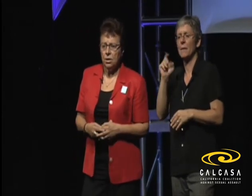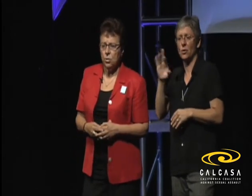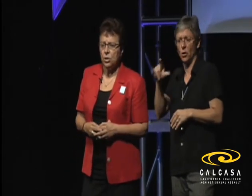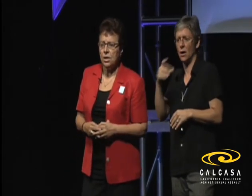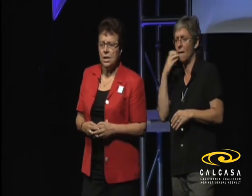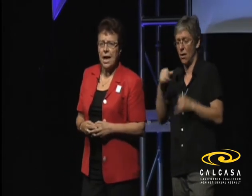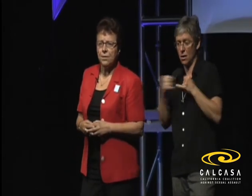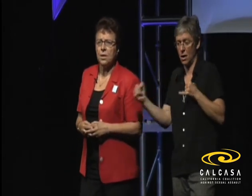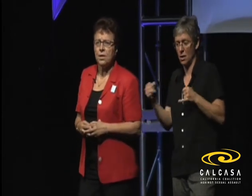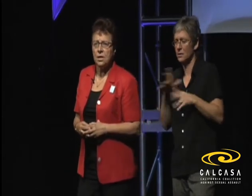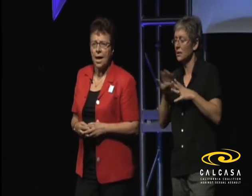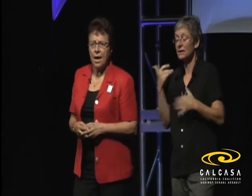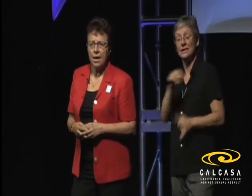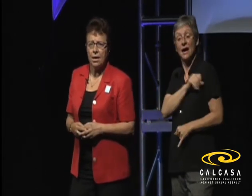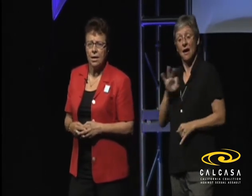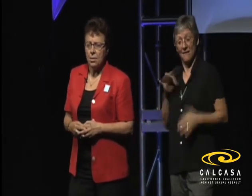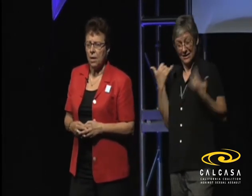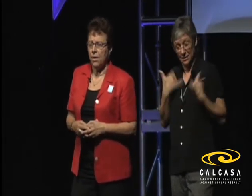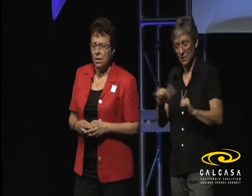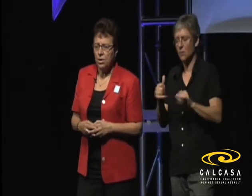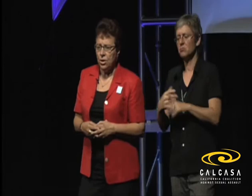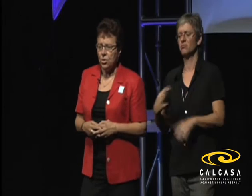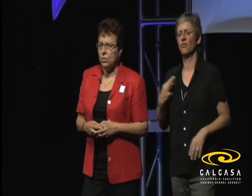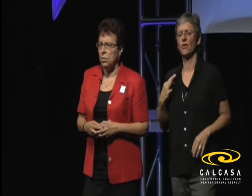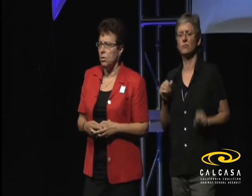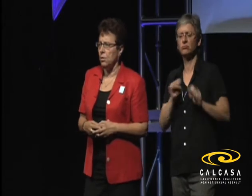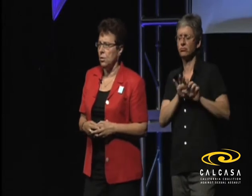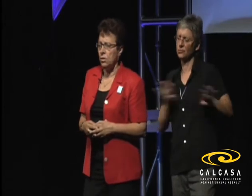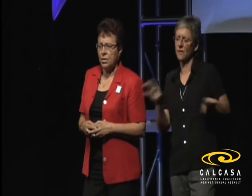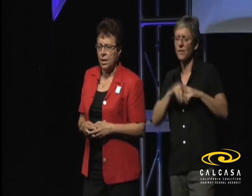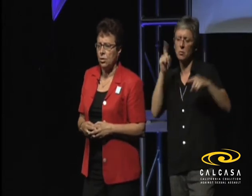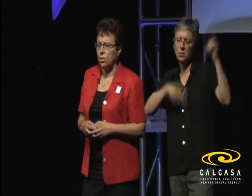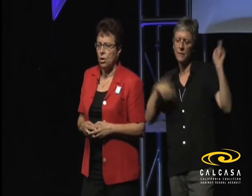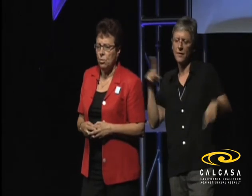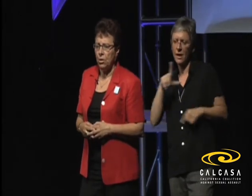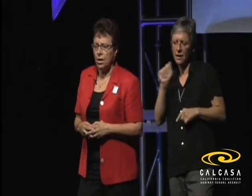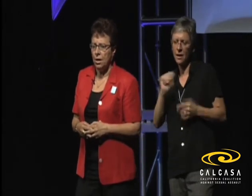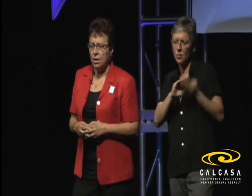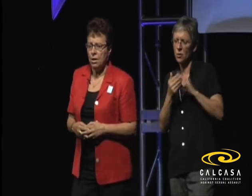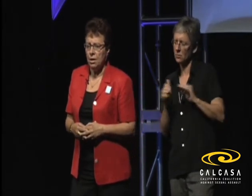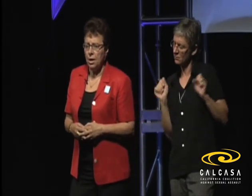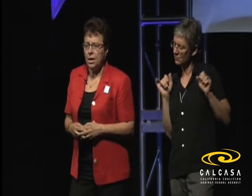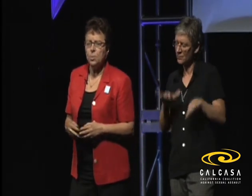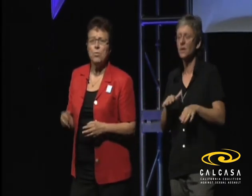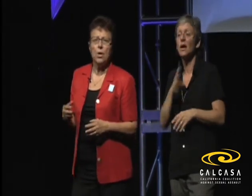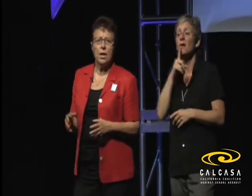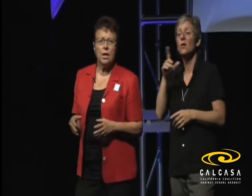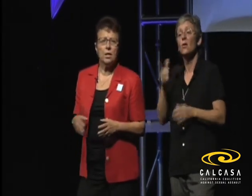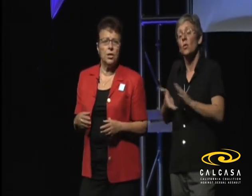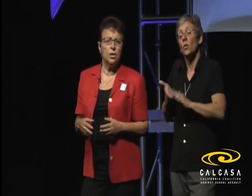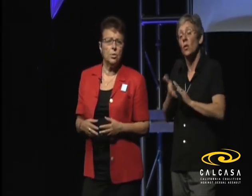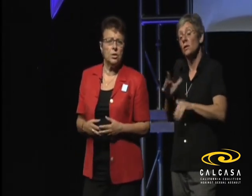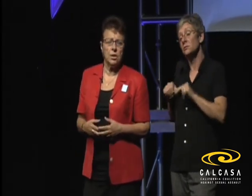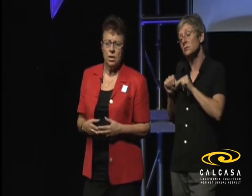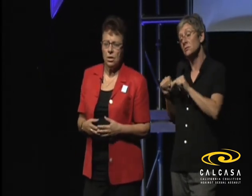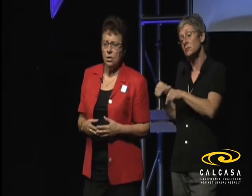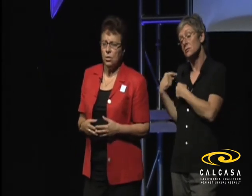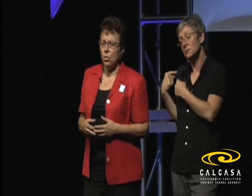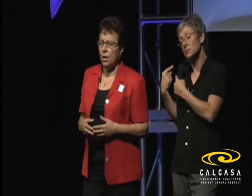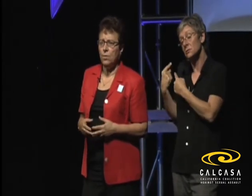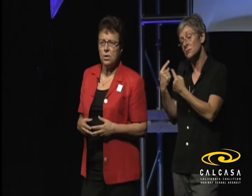Hotline, which is staffed to this day by volunteers from the diverse Los Angeles community. It has been running